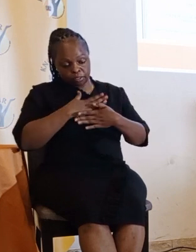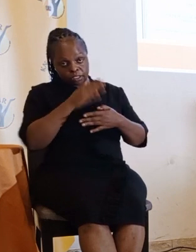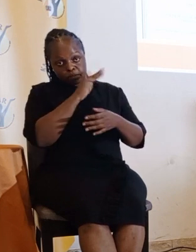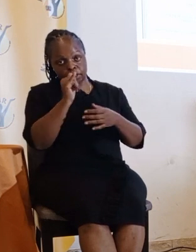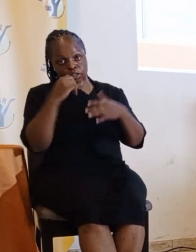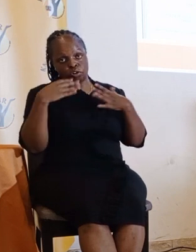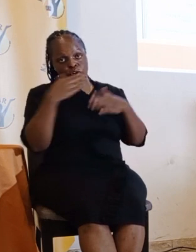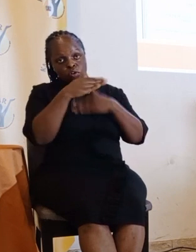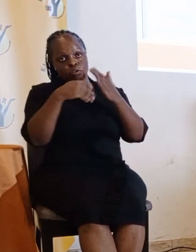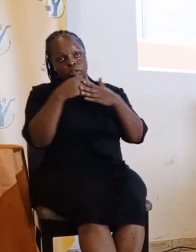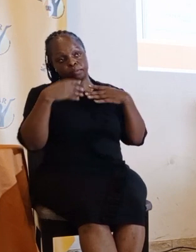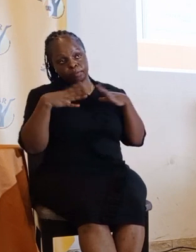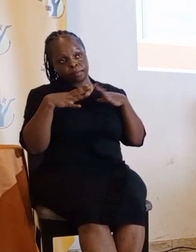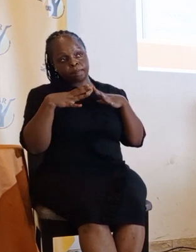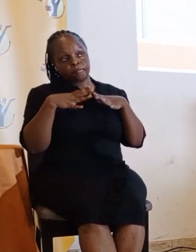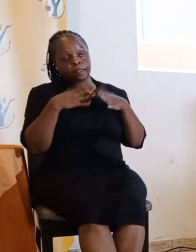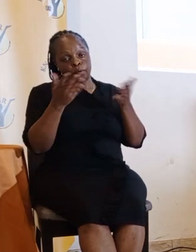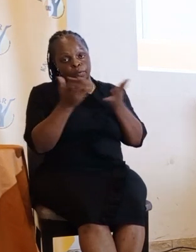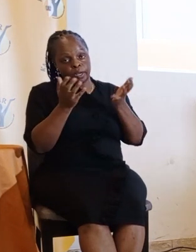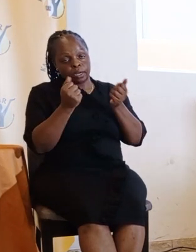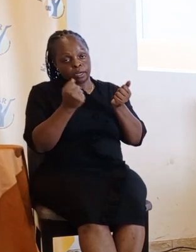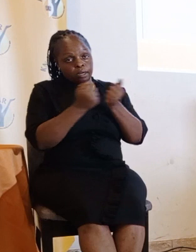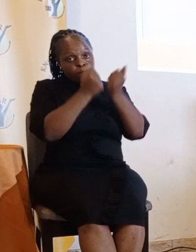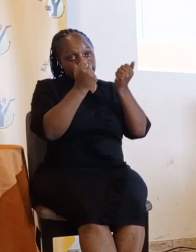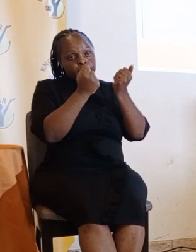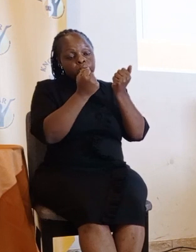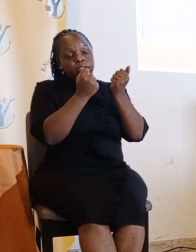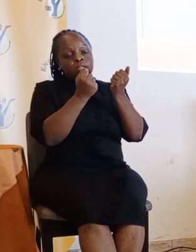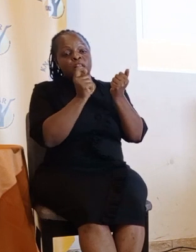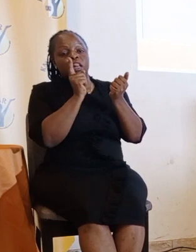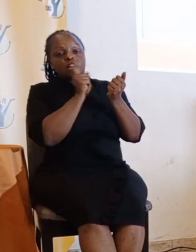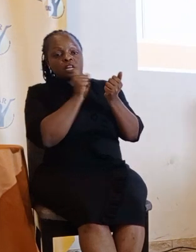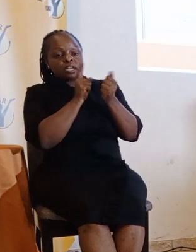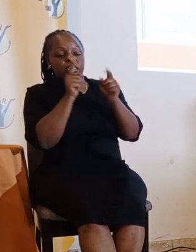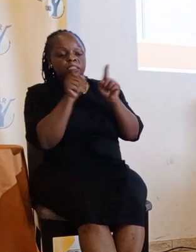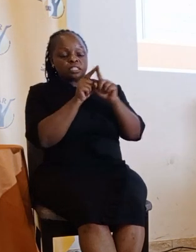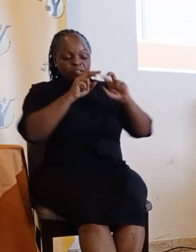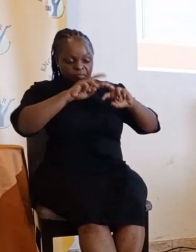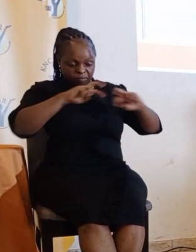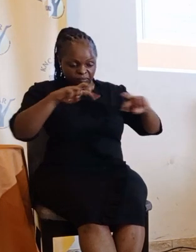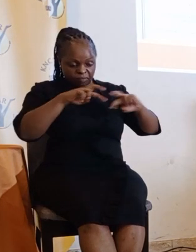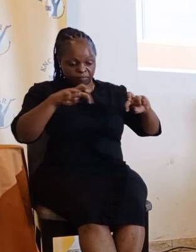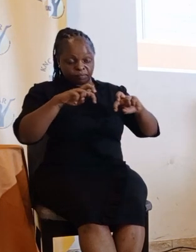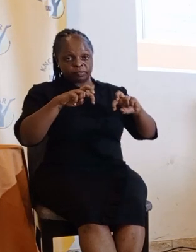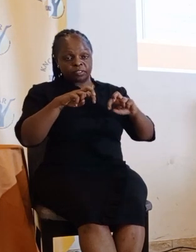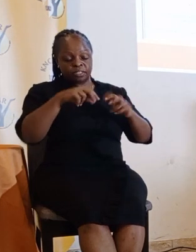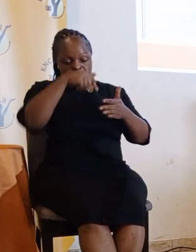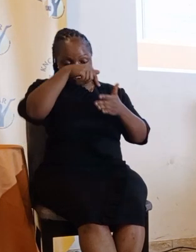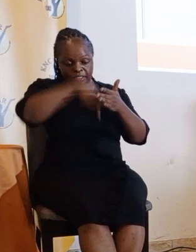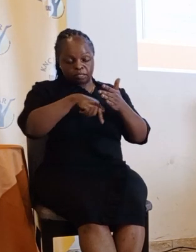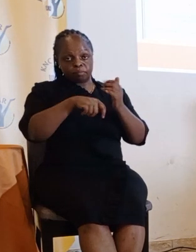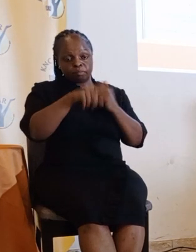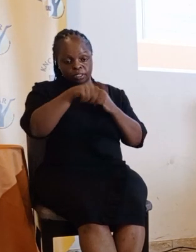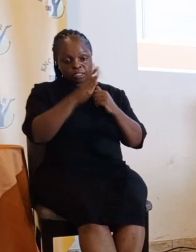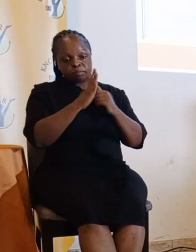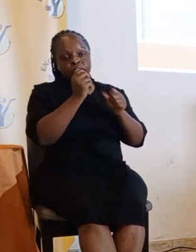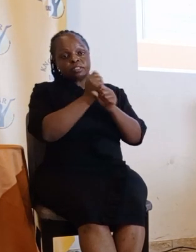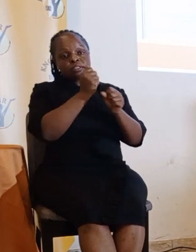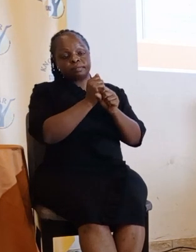all persons. Where it happens, thorough and conclusive investigations need to be carried